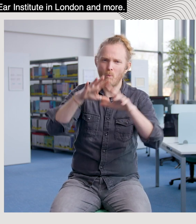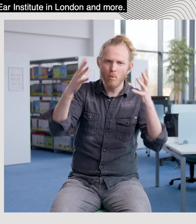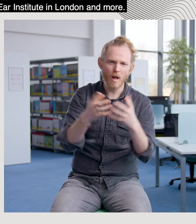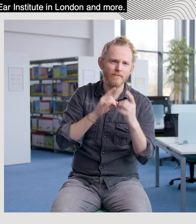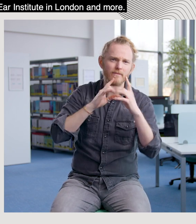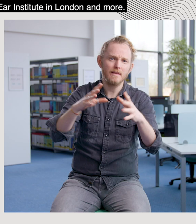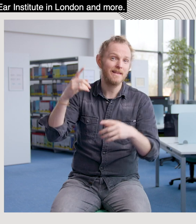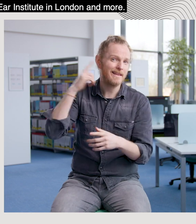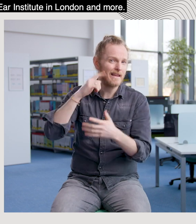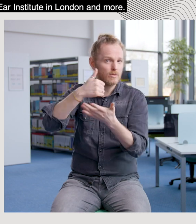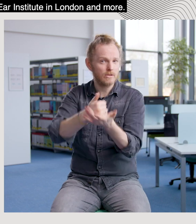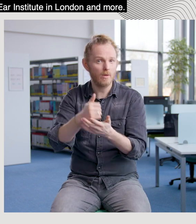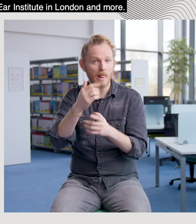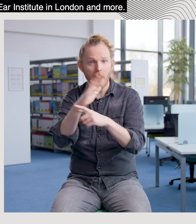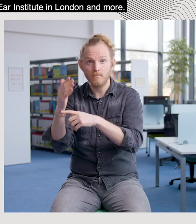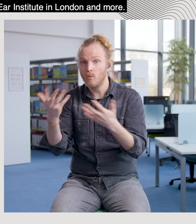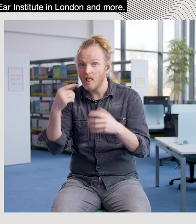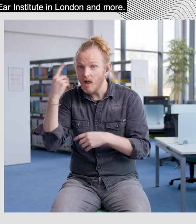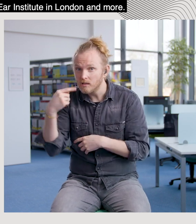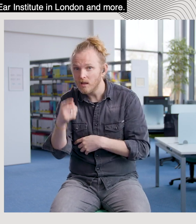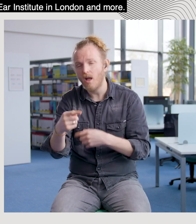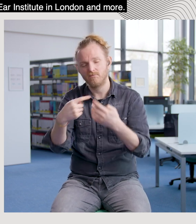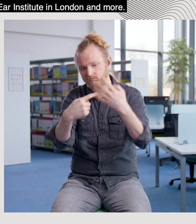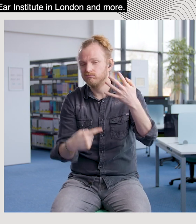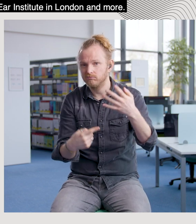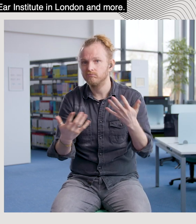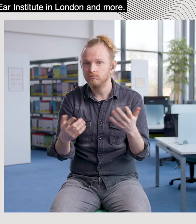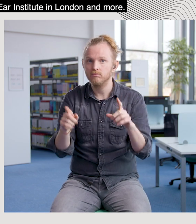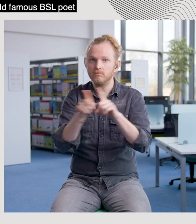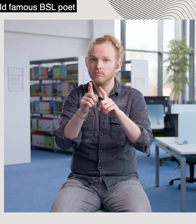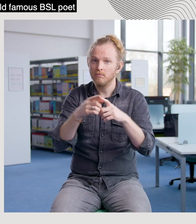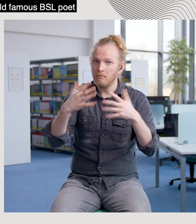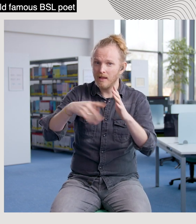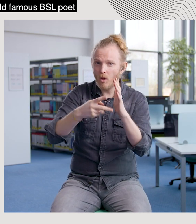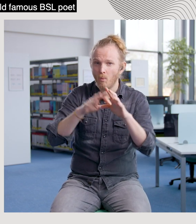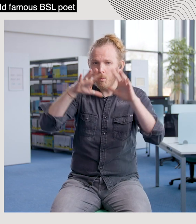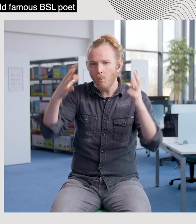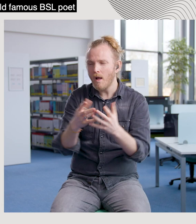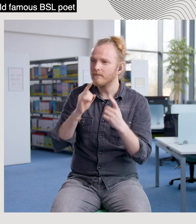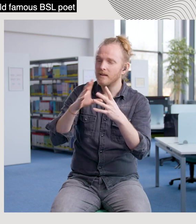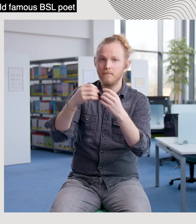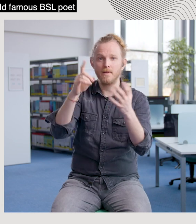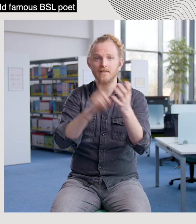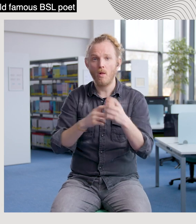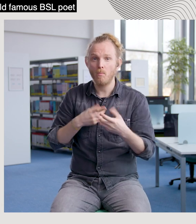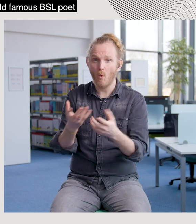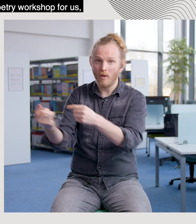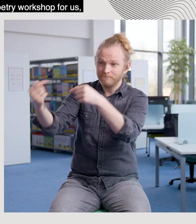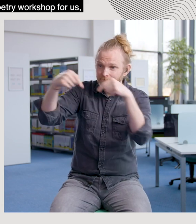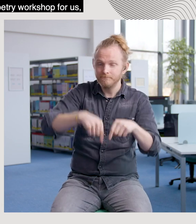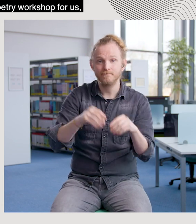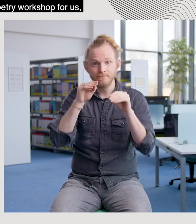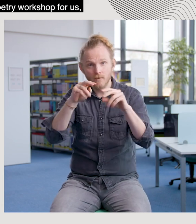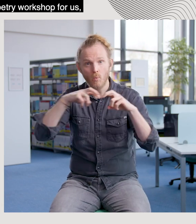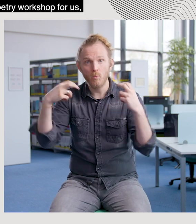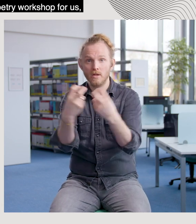the world-famous Ear Institute in London, and more. We've also had a world-famous BSL poet come and